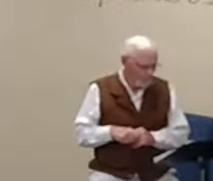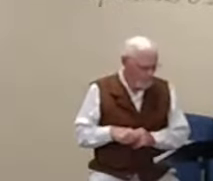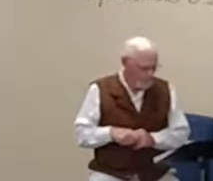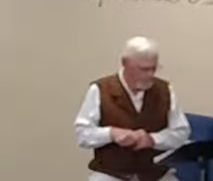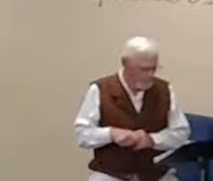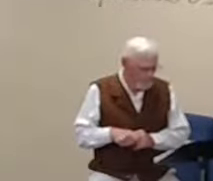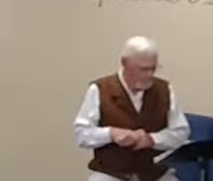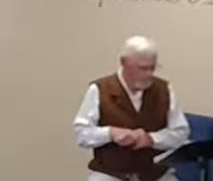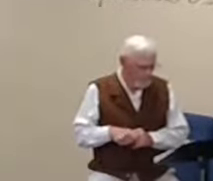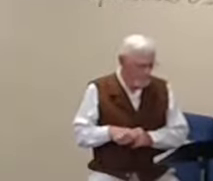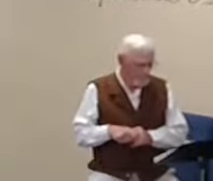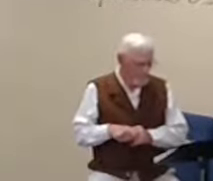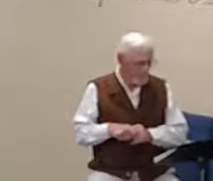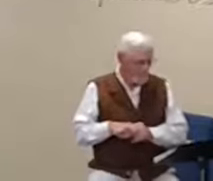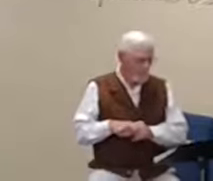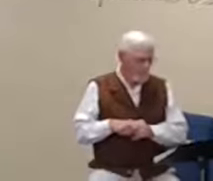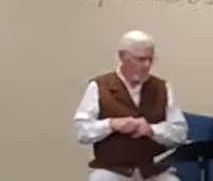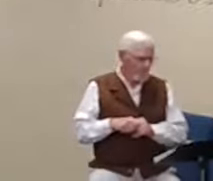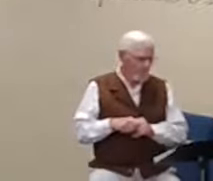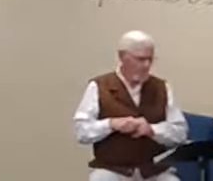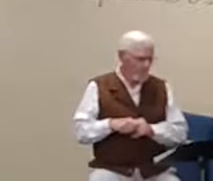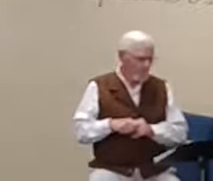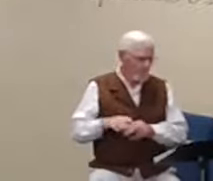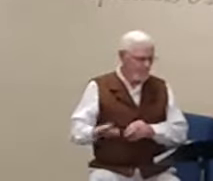I probably, you know, kind of patted him on the head,